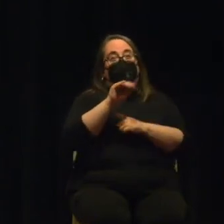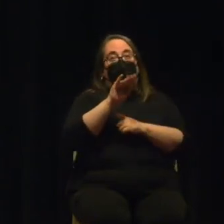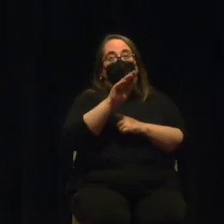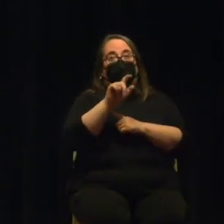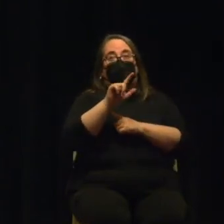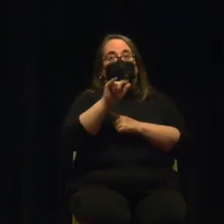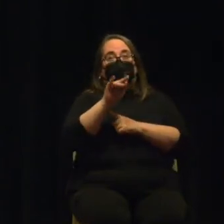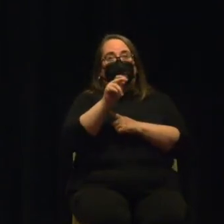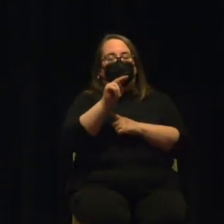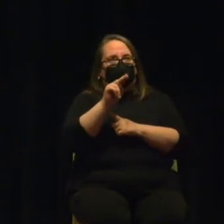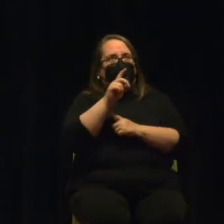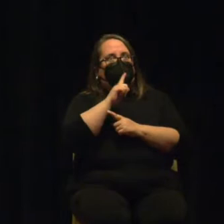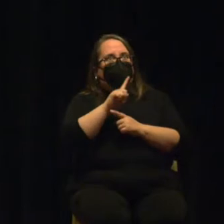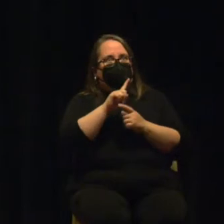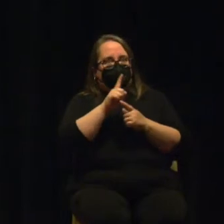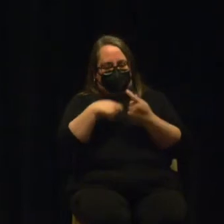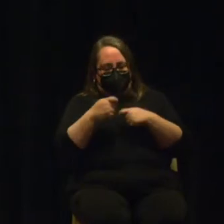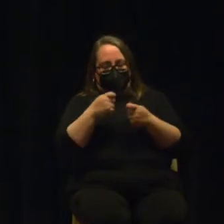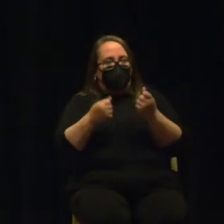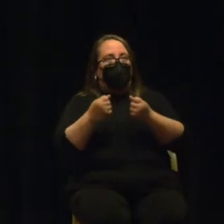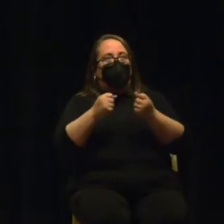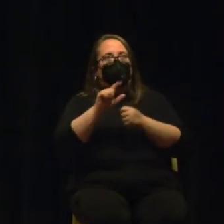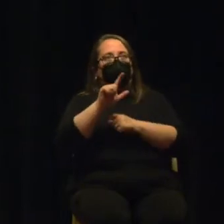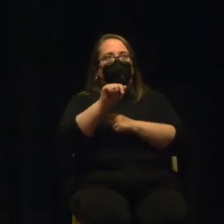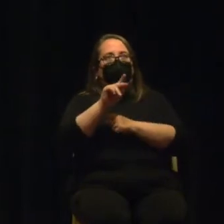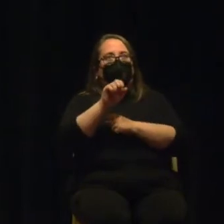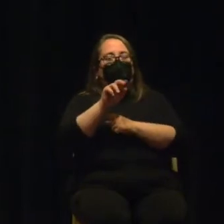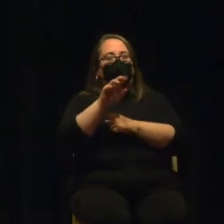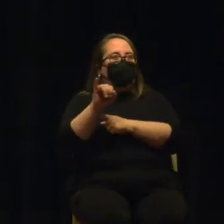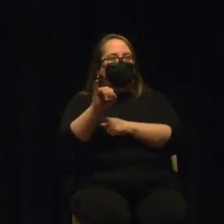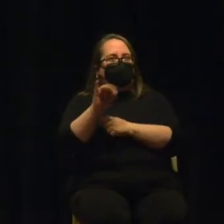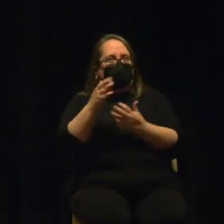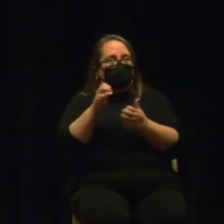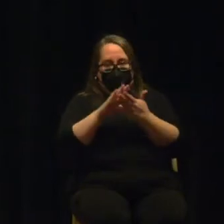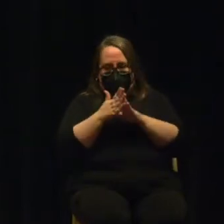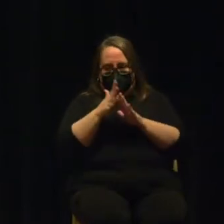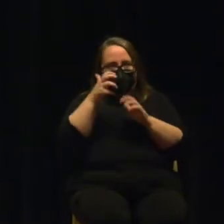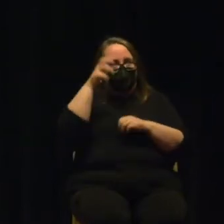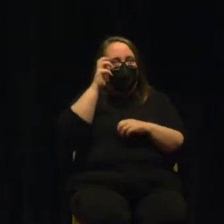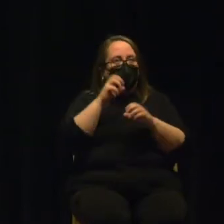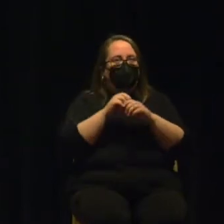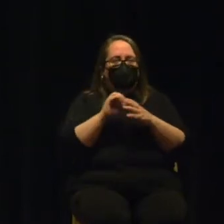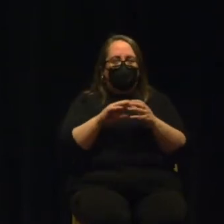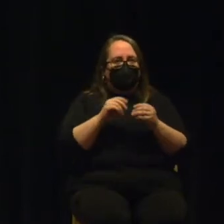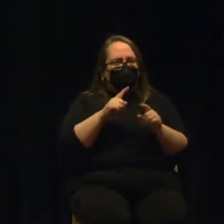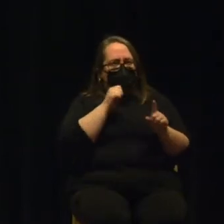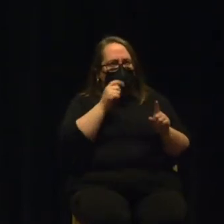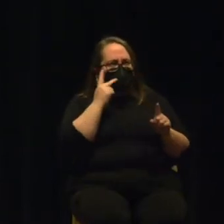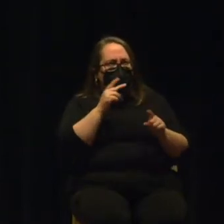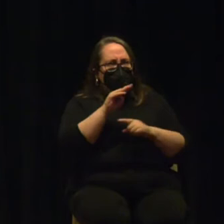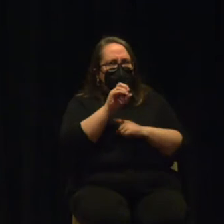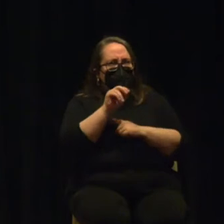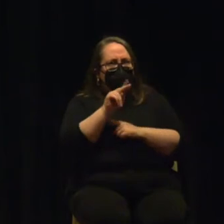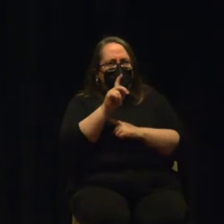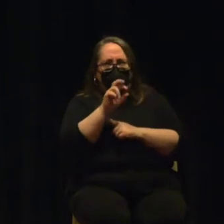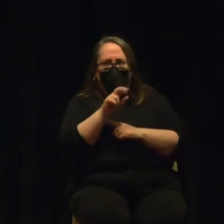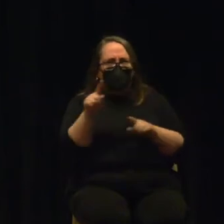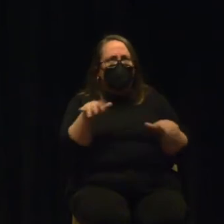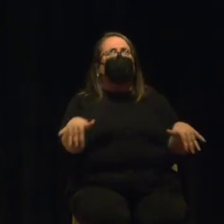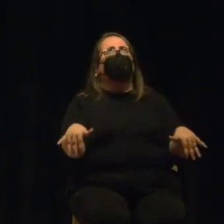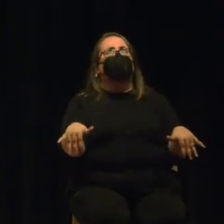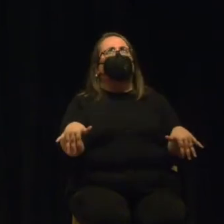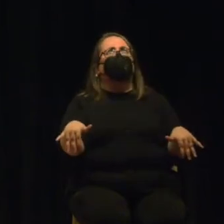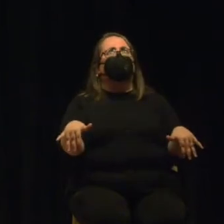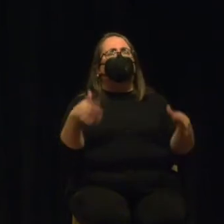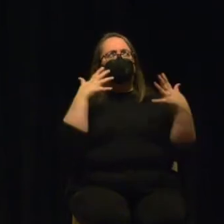Lamborghini. Maybe he did turn into a cougar in that movie, right? Like, you know, none of y'all saw Moonwalker. Nobody in here knows